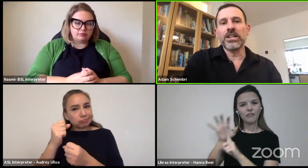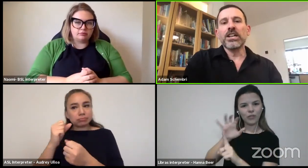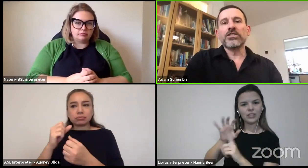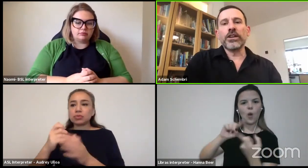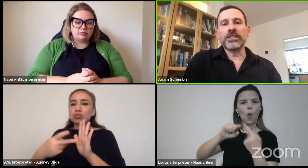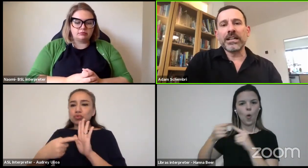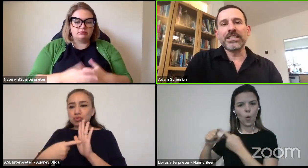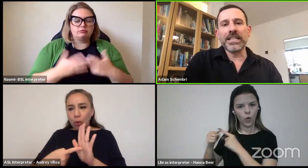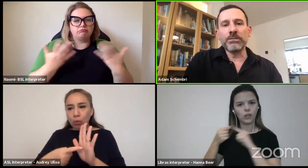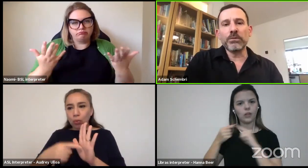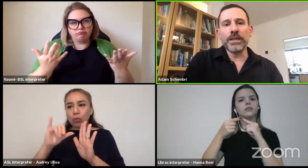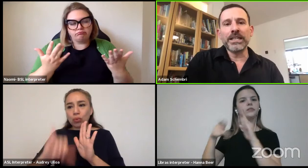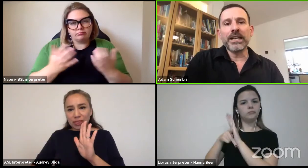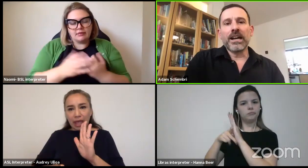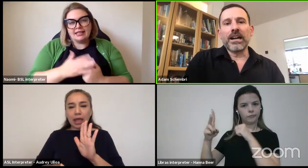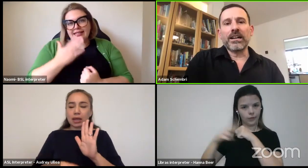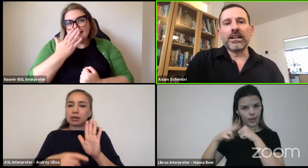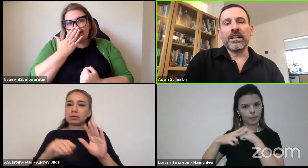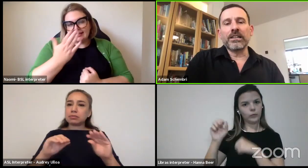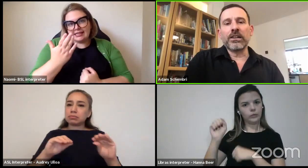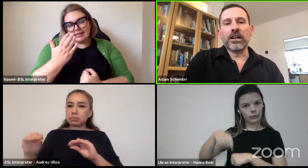languages. So there does seem to be